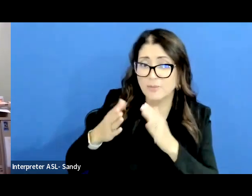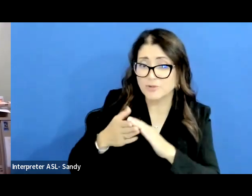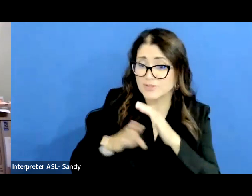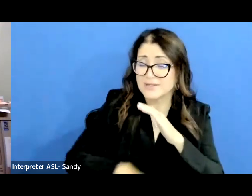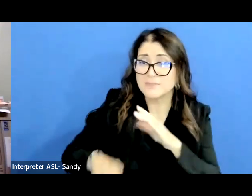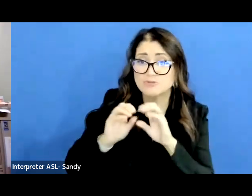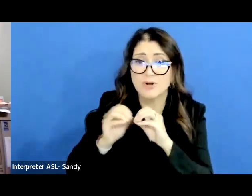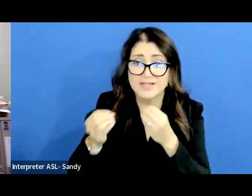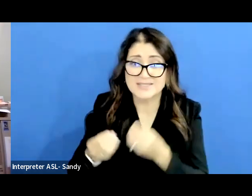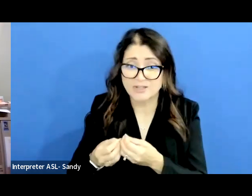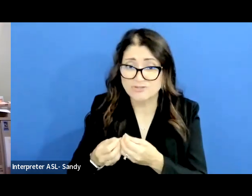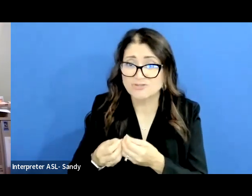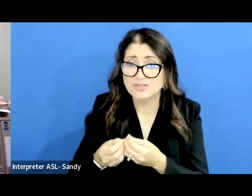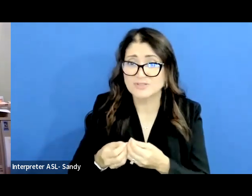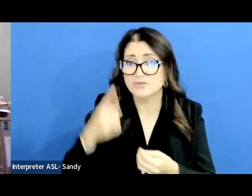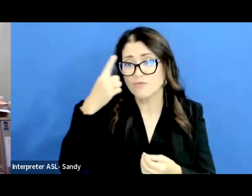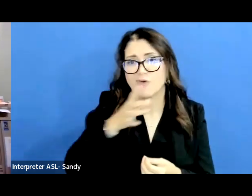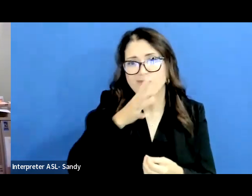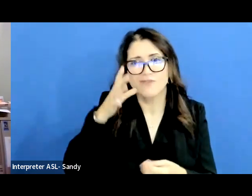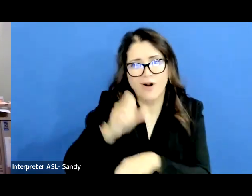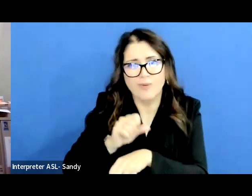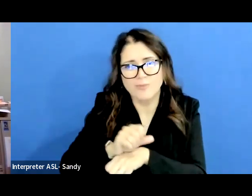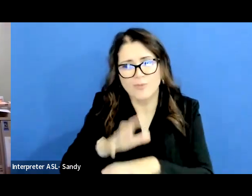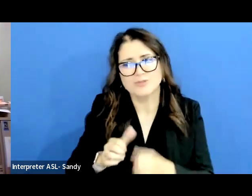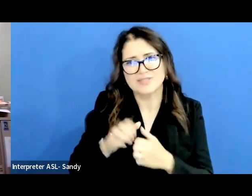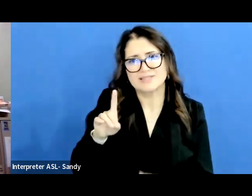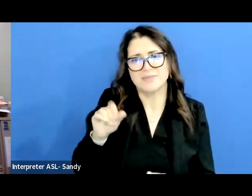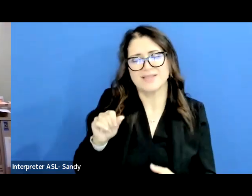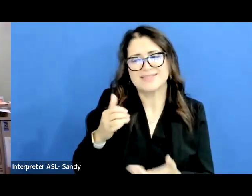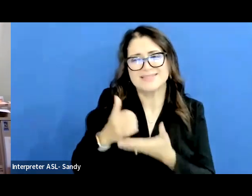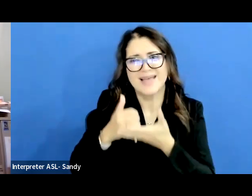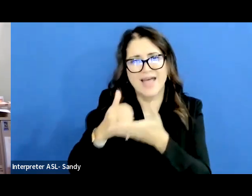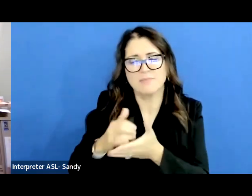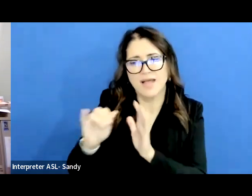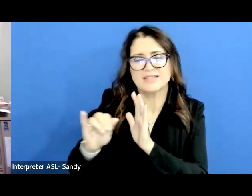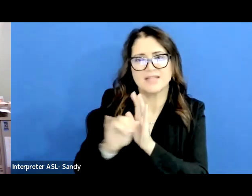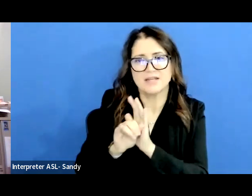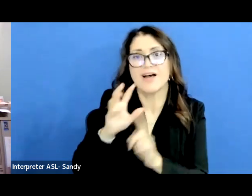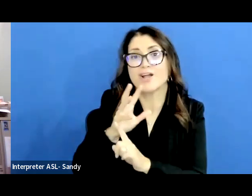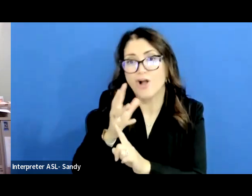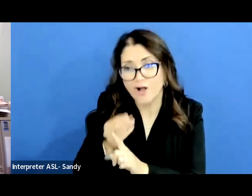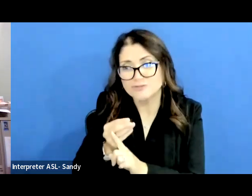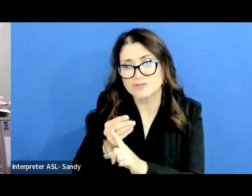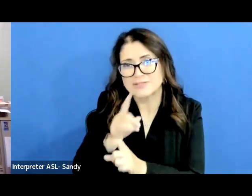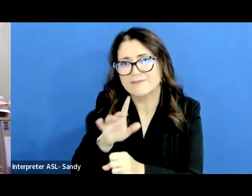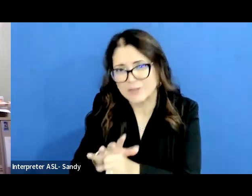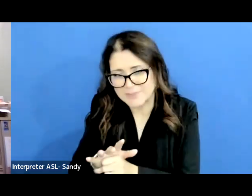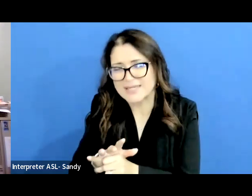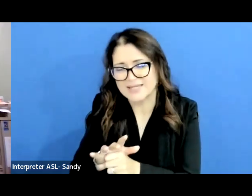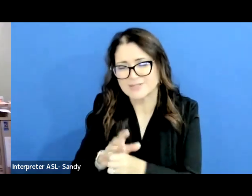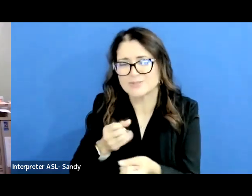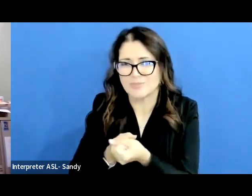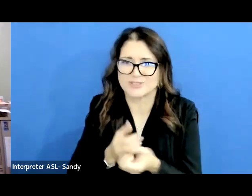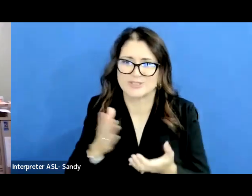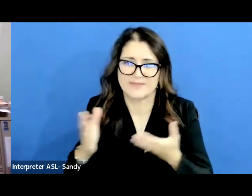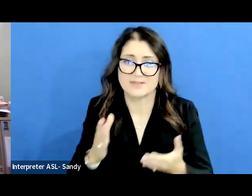farm workers with disabilities and help identify culturally affirming support services. Now, equally